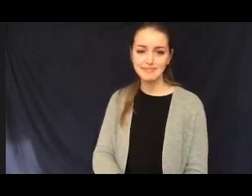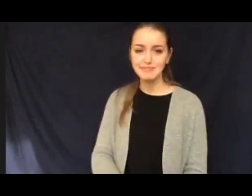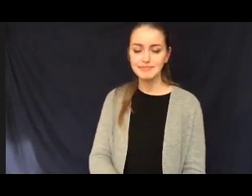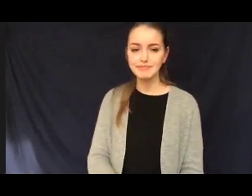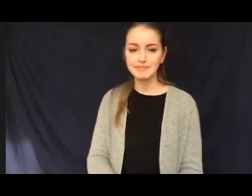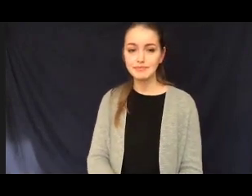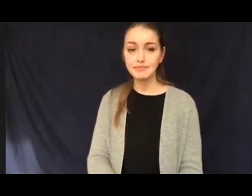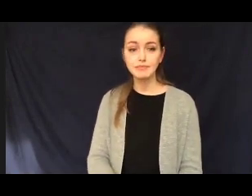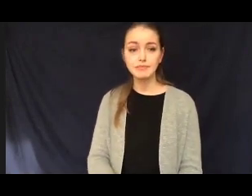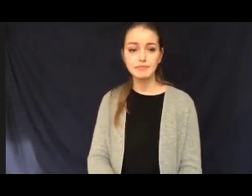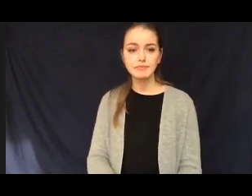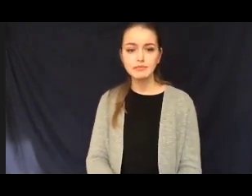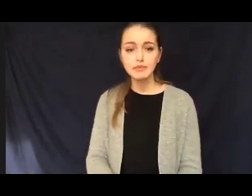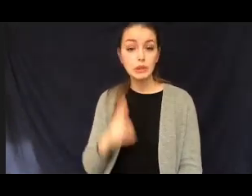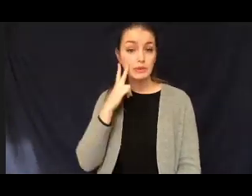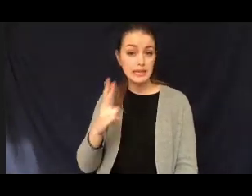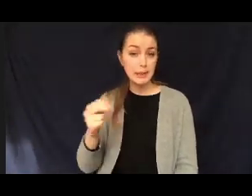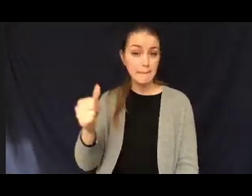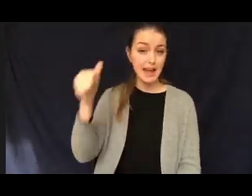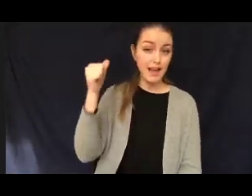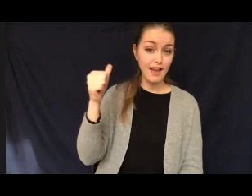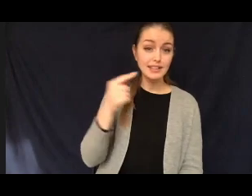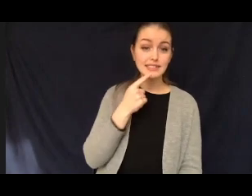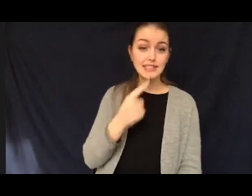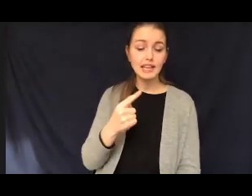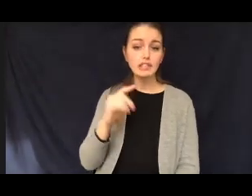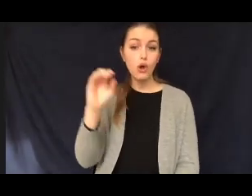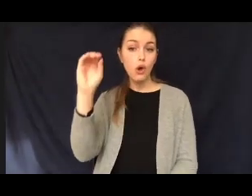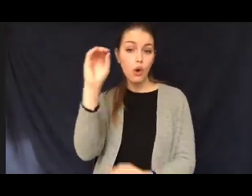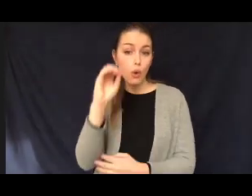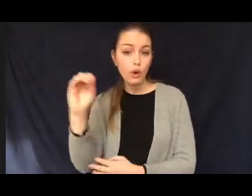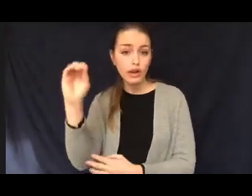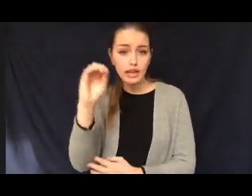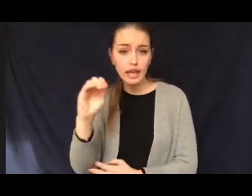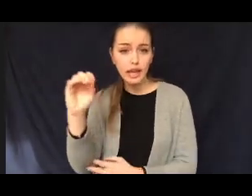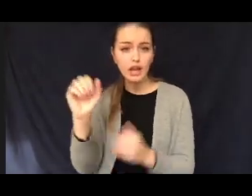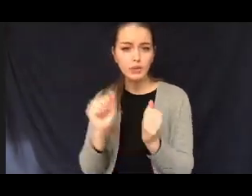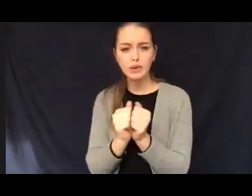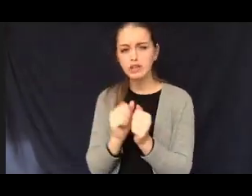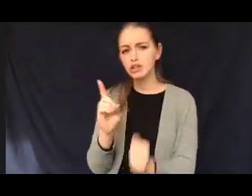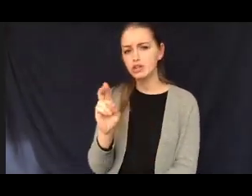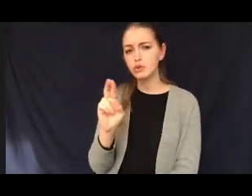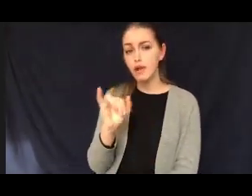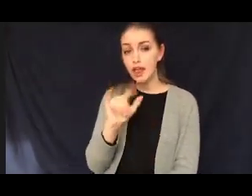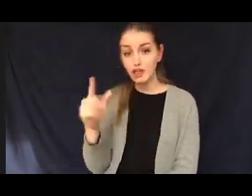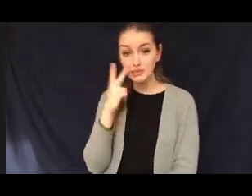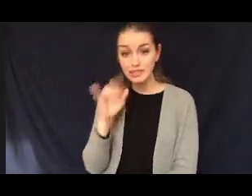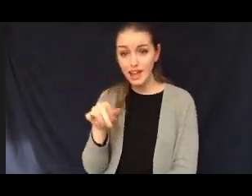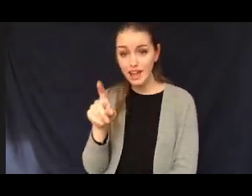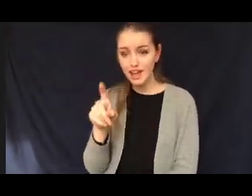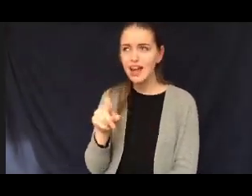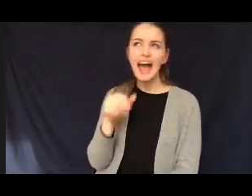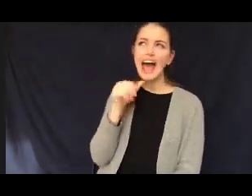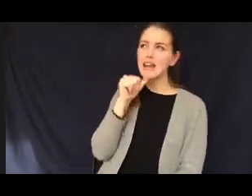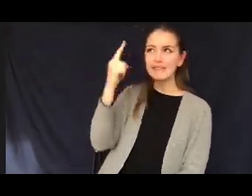Look close in the back too. From here, you can see how it says. See how it says Oregon with the drill? You see that? Oh, I You do. see that? I don't know if you can see it.